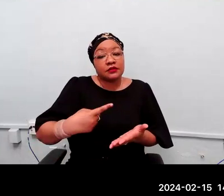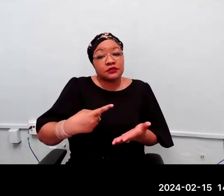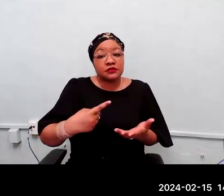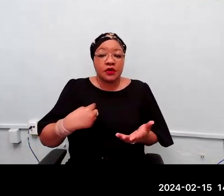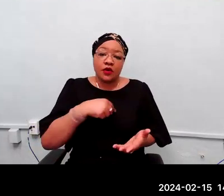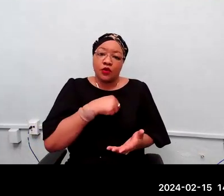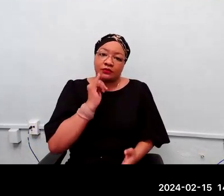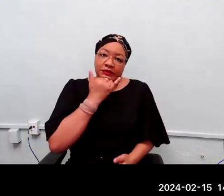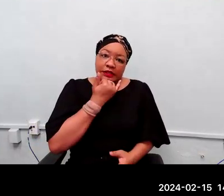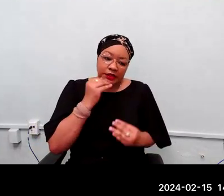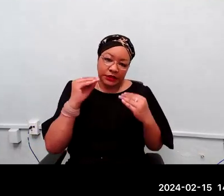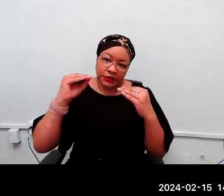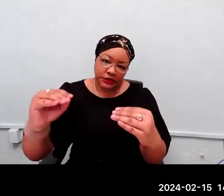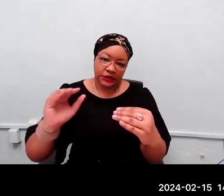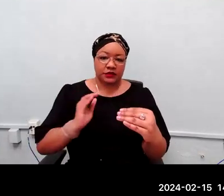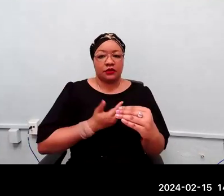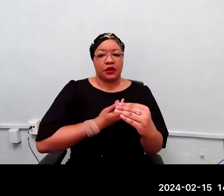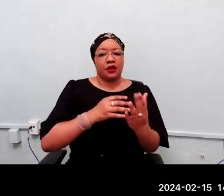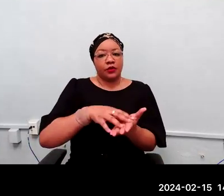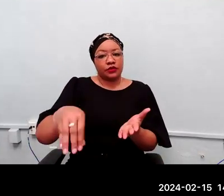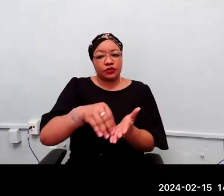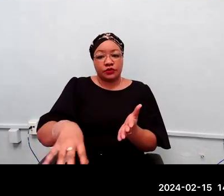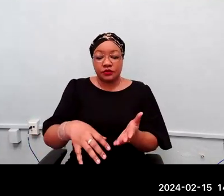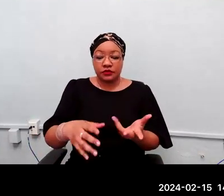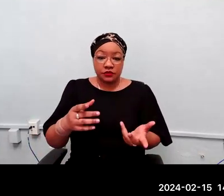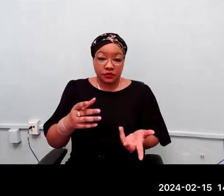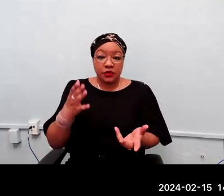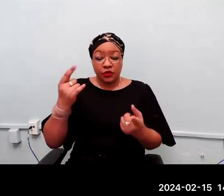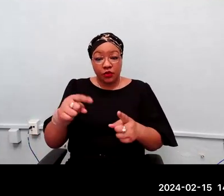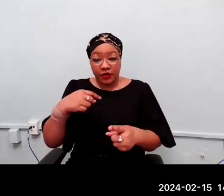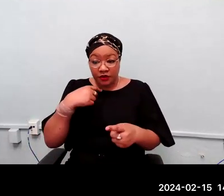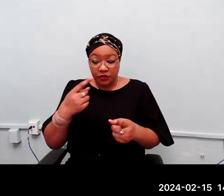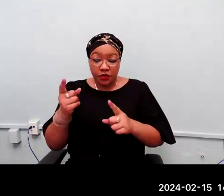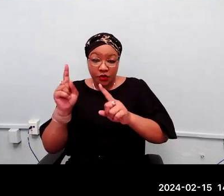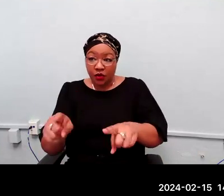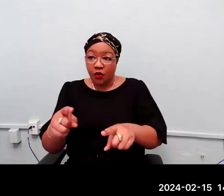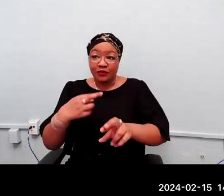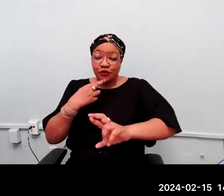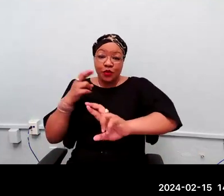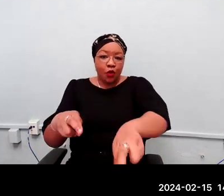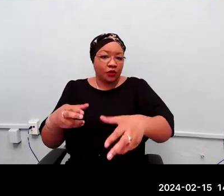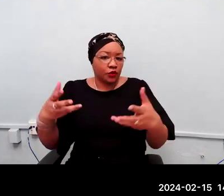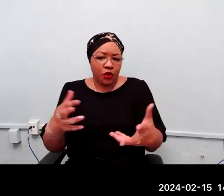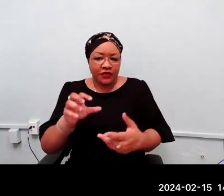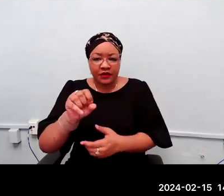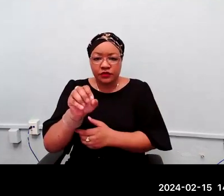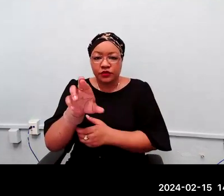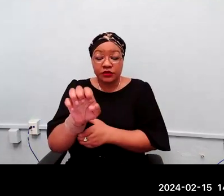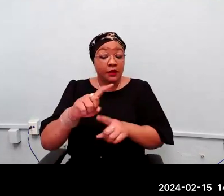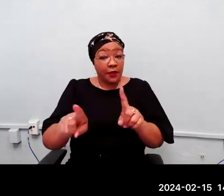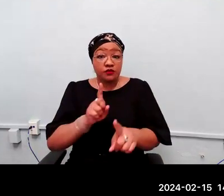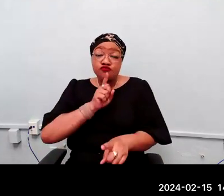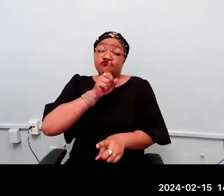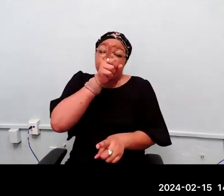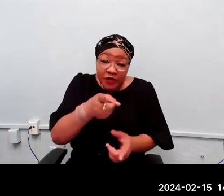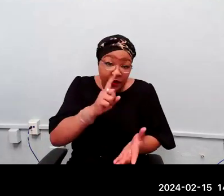mistakenly teach our students too, right? About you go to find the source and you report what the source says, but real research is actually so